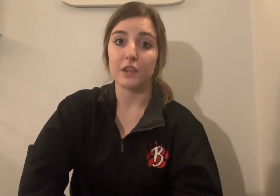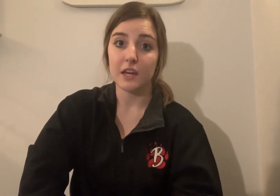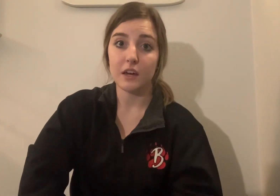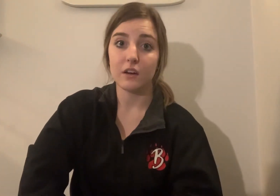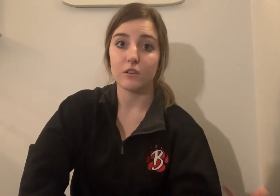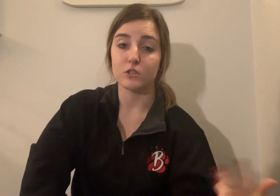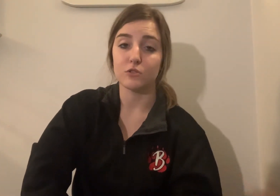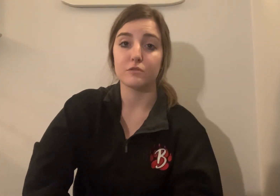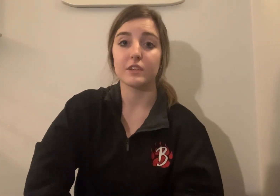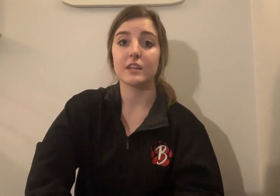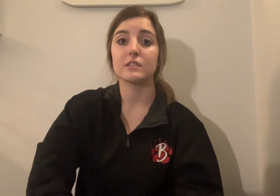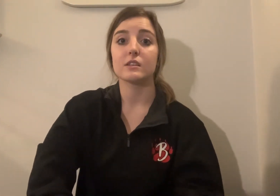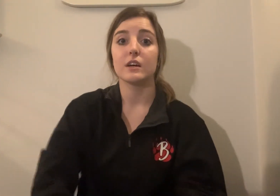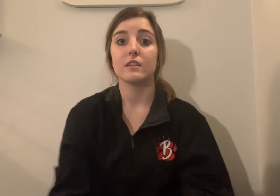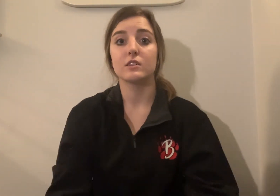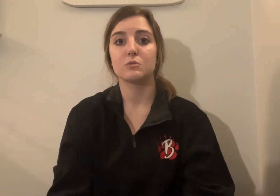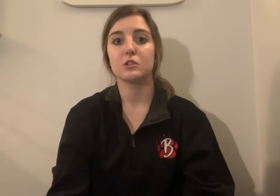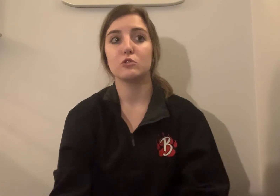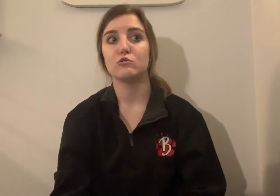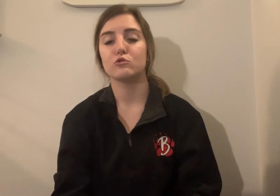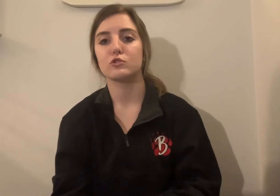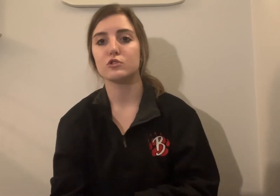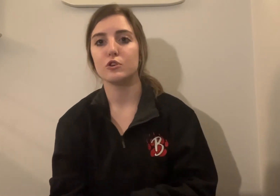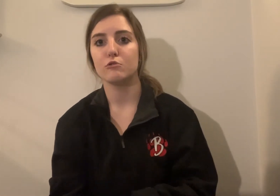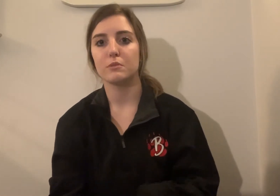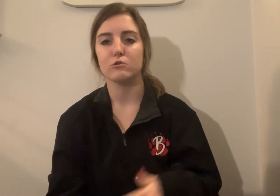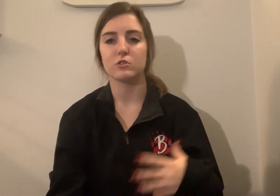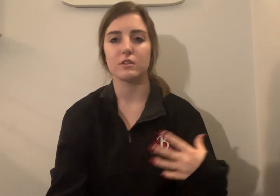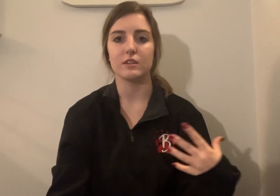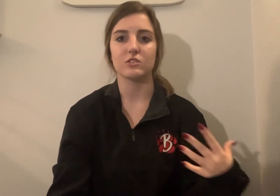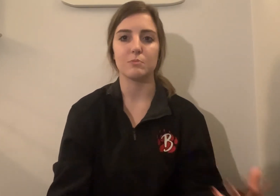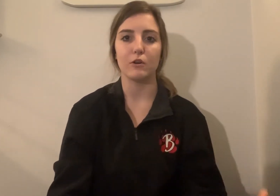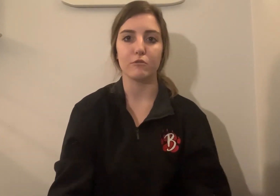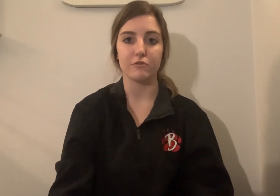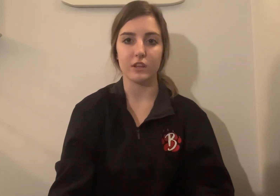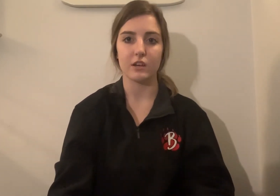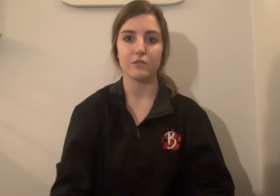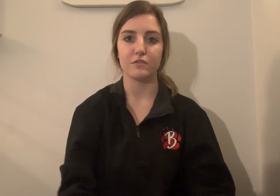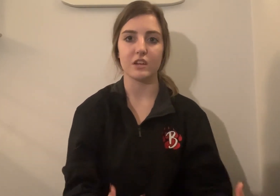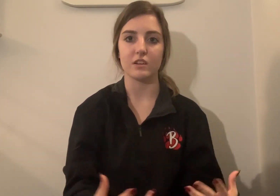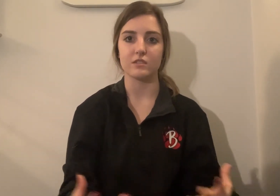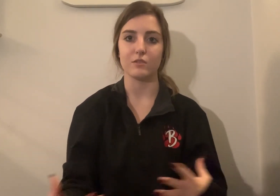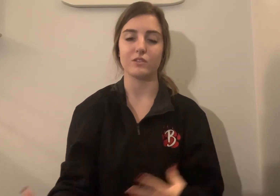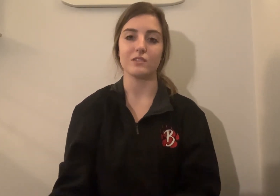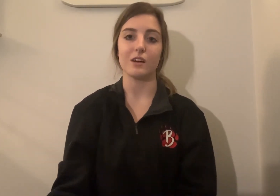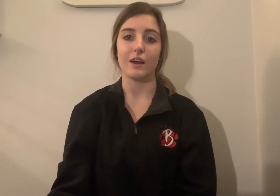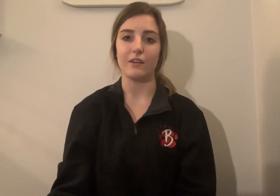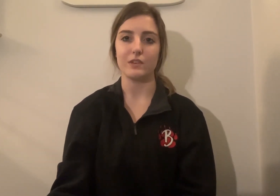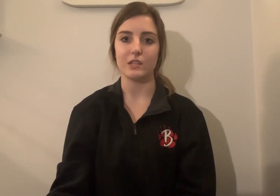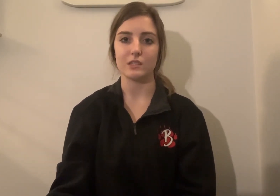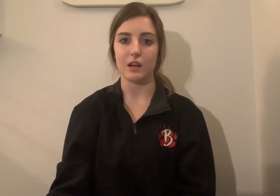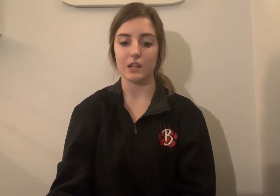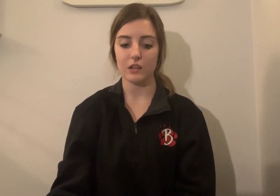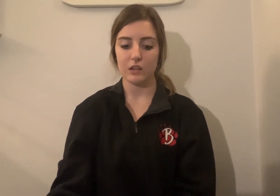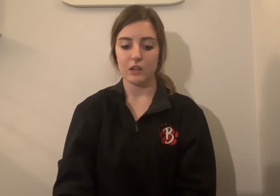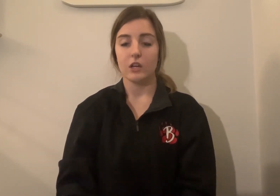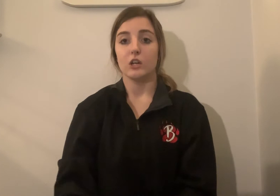Snowflake or snowflakes. This one you do snow, but you then spell flake. Flake itself does not have a sign. So